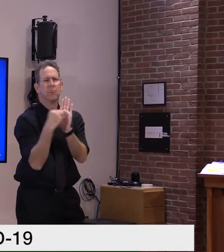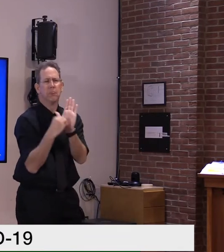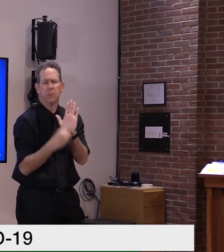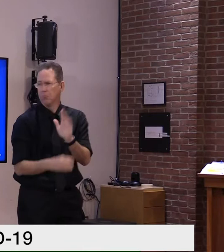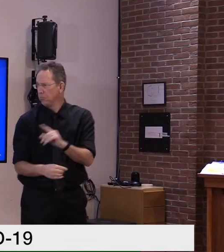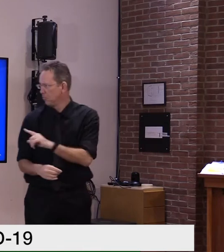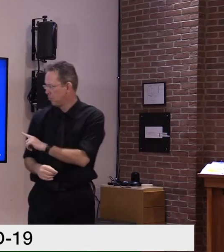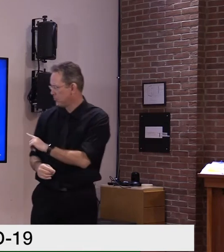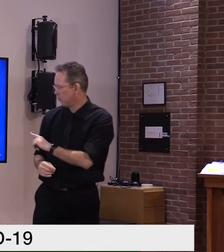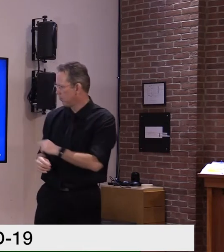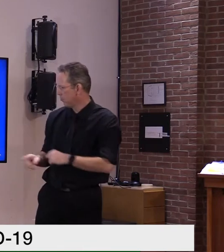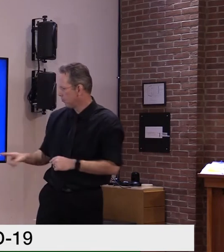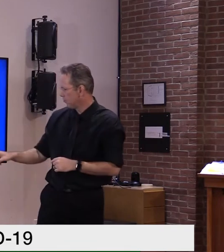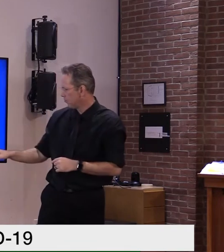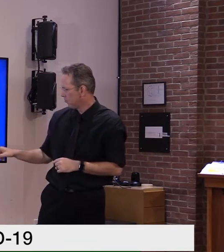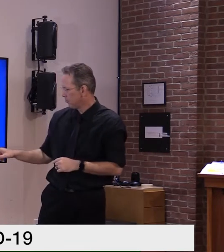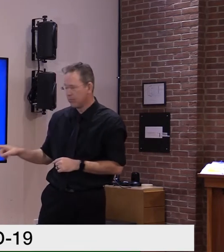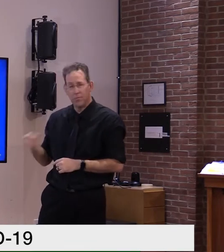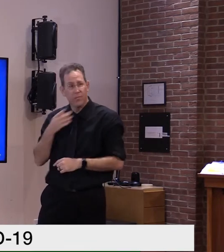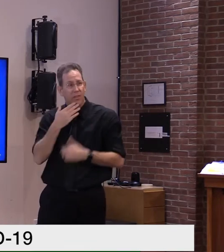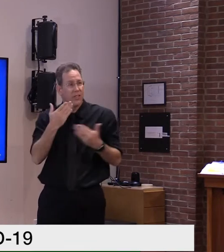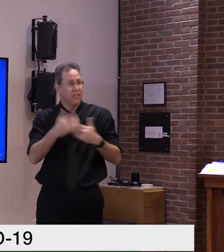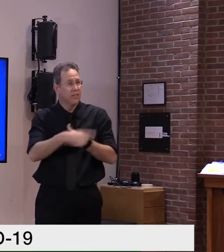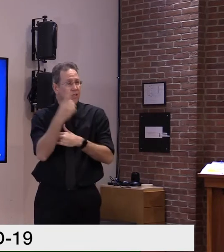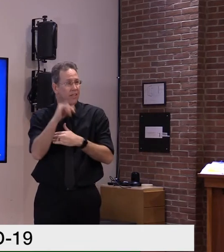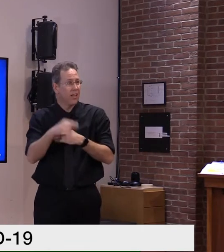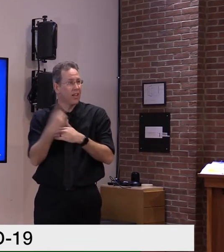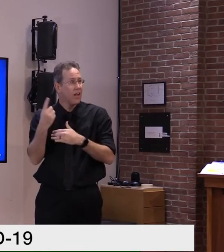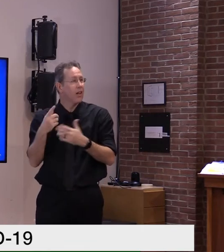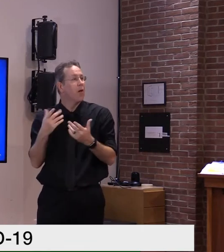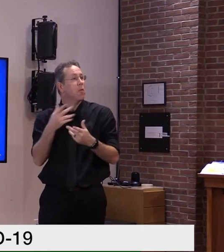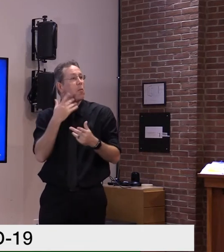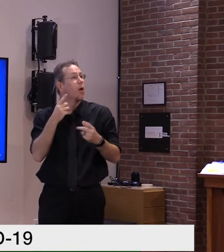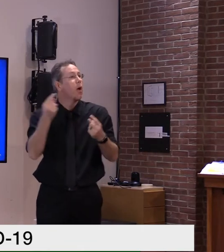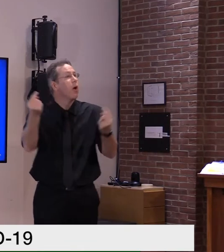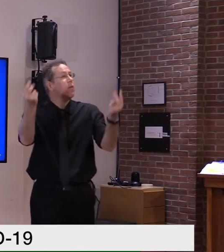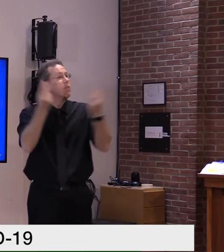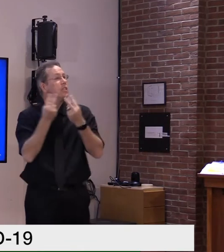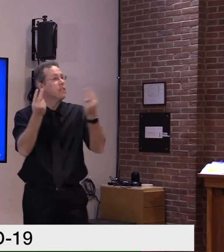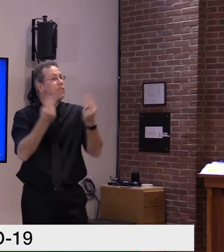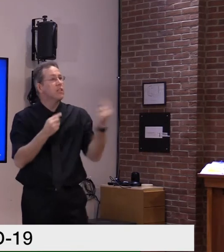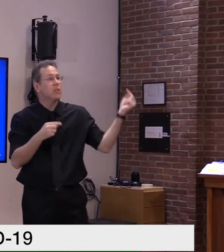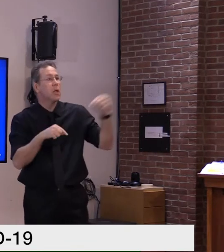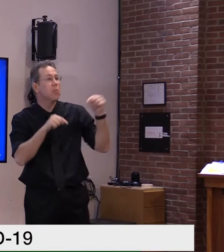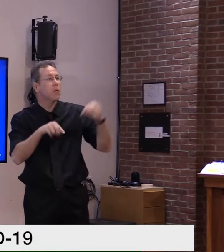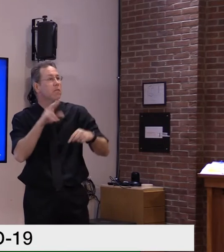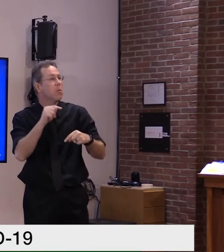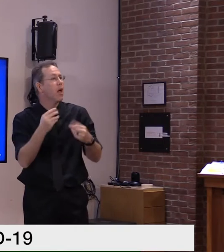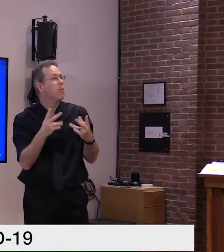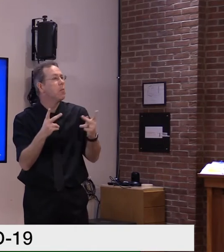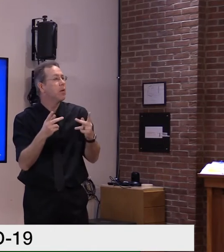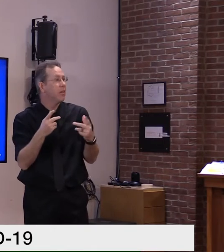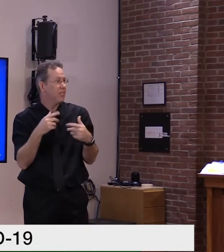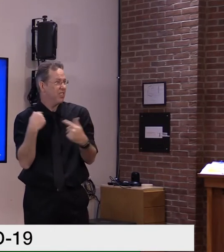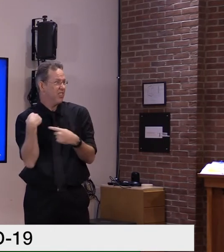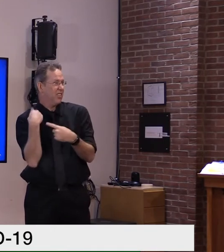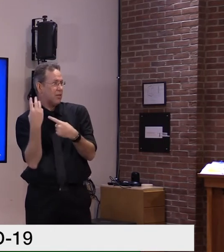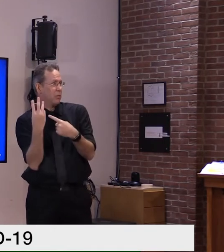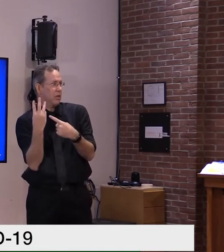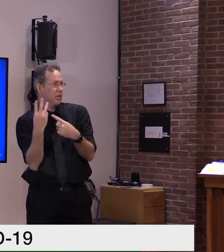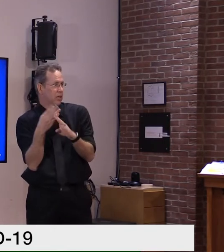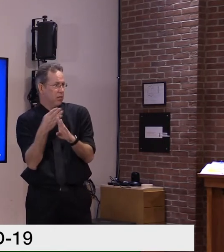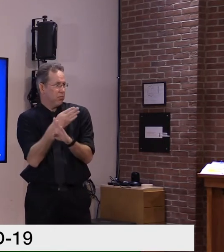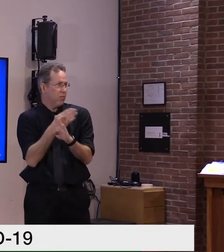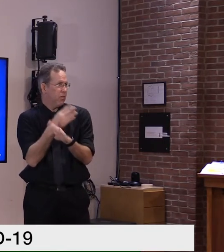Vermont, we see that travel was down 52% on the Wednesday before Thanksgiving compared to 2019,